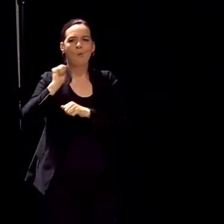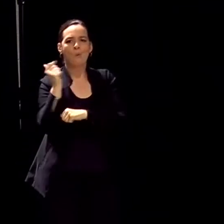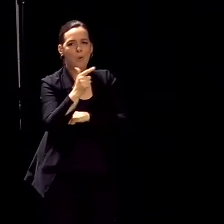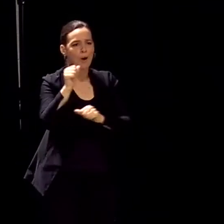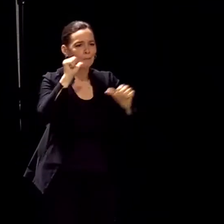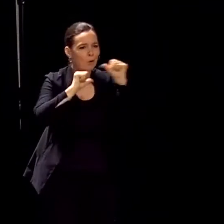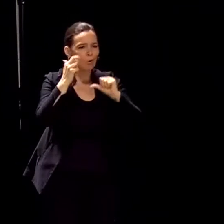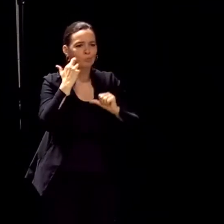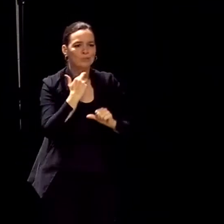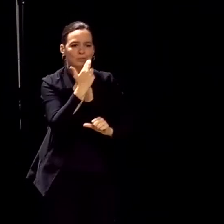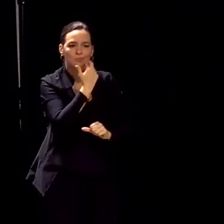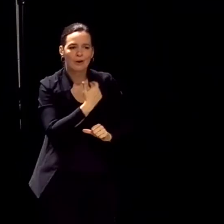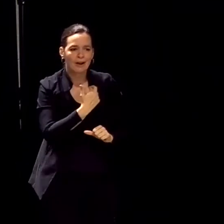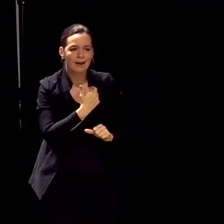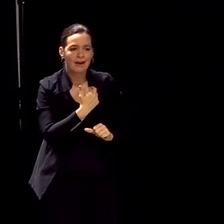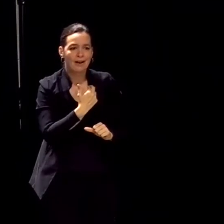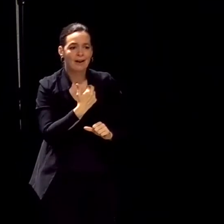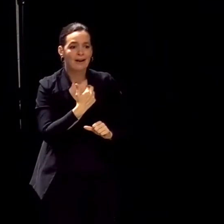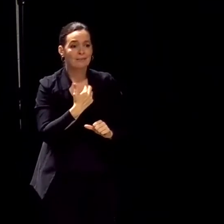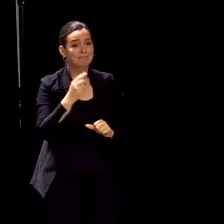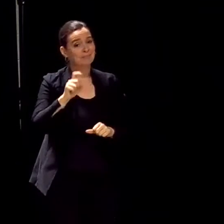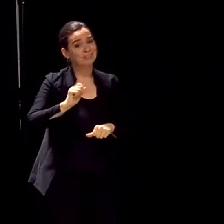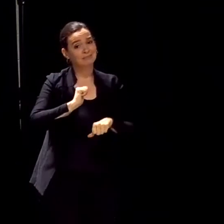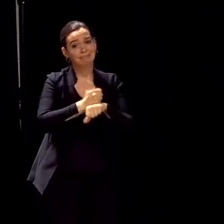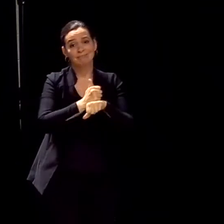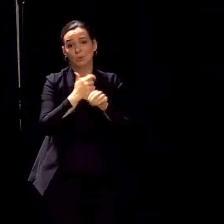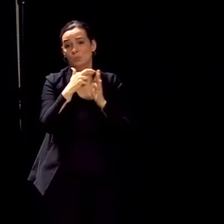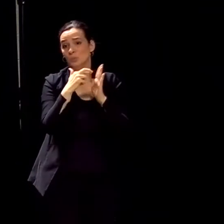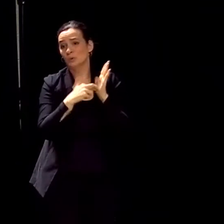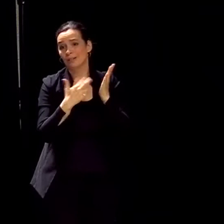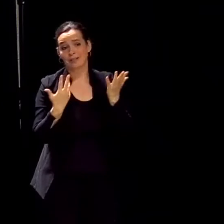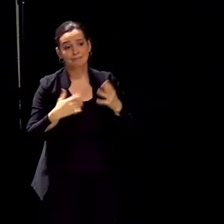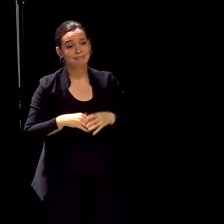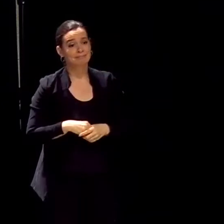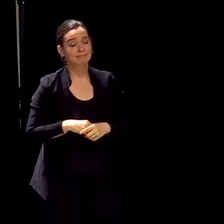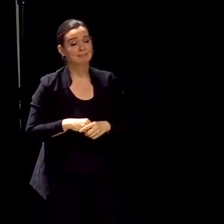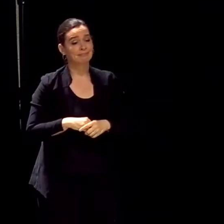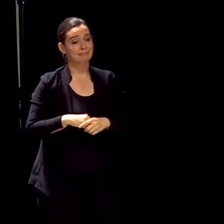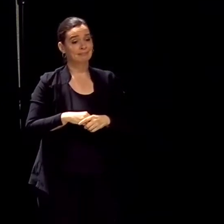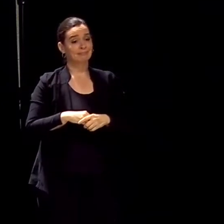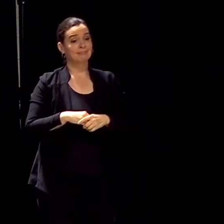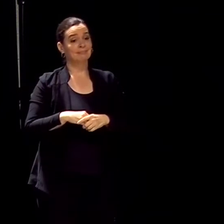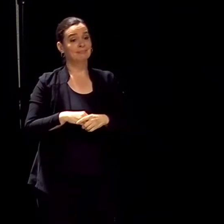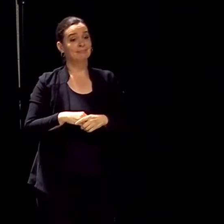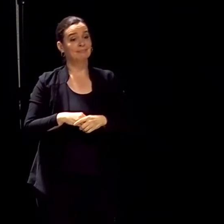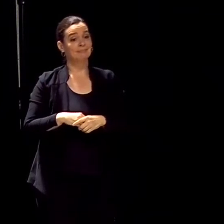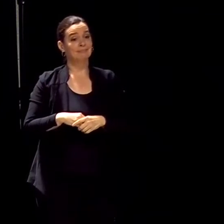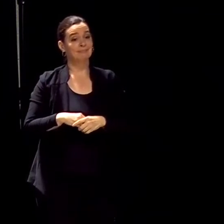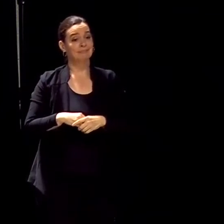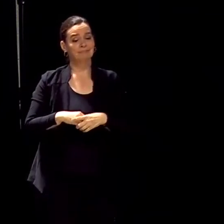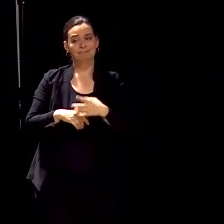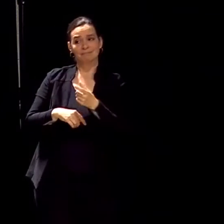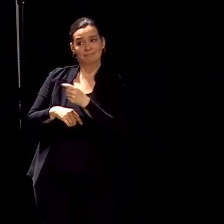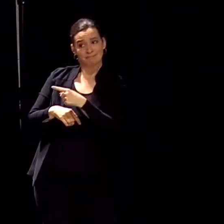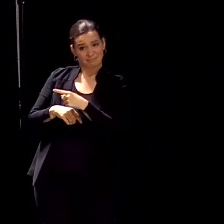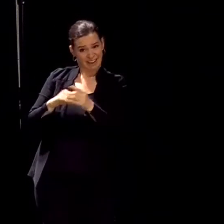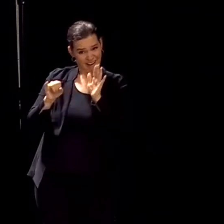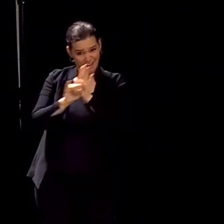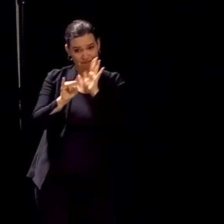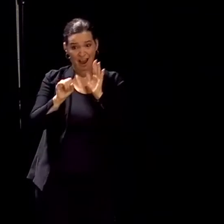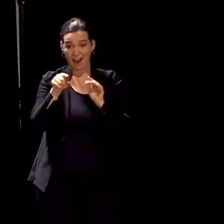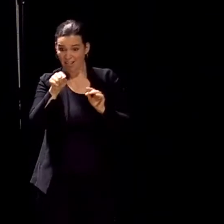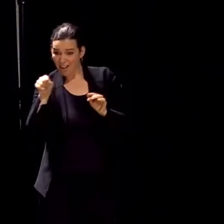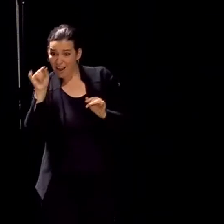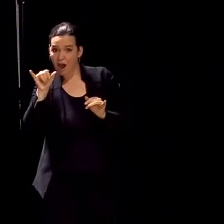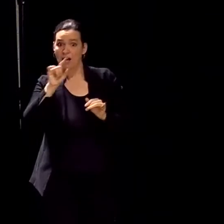zip codes though? I'm just wondering what makes it. Yeah, zip codes. For the people who are listening and may take this